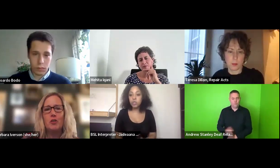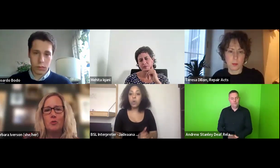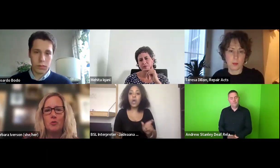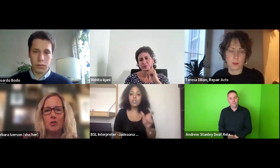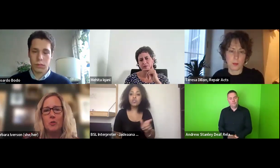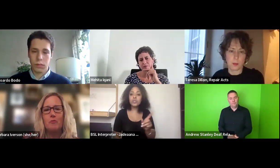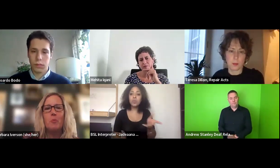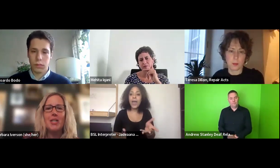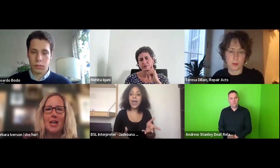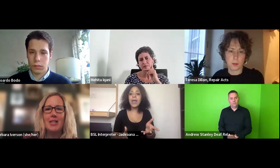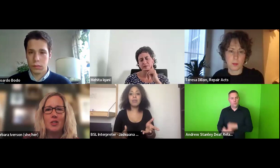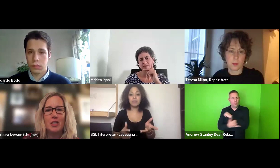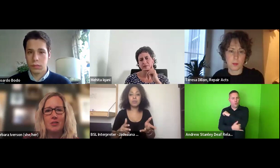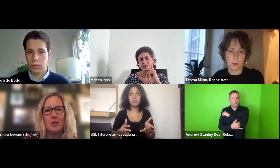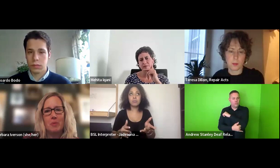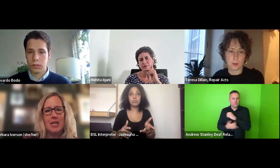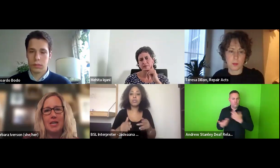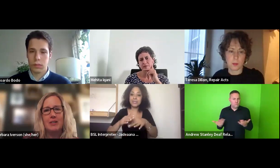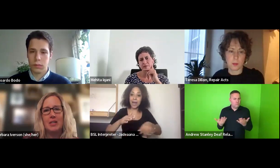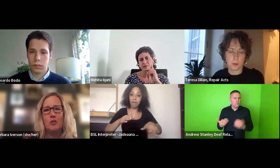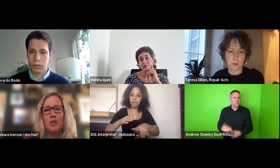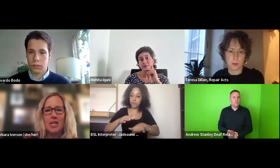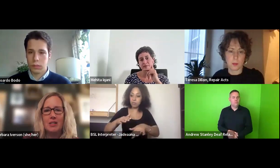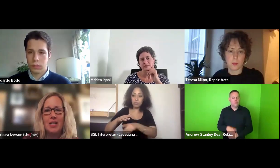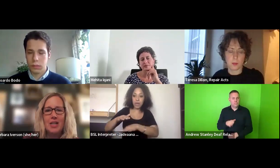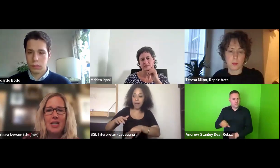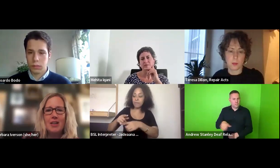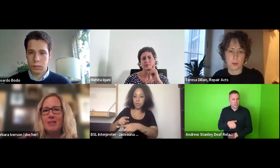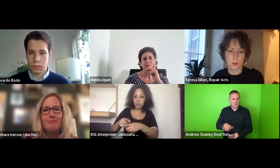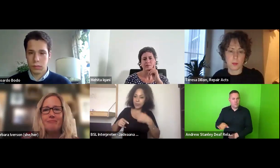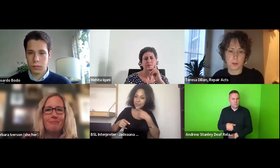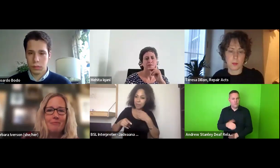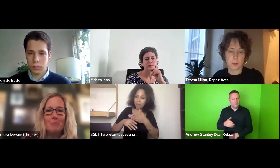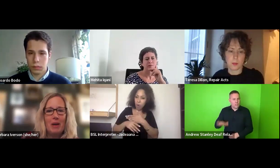to do to sort of put an end to this dumping and create